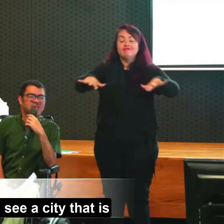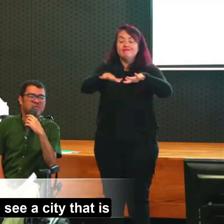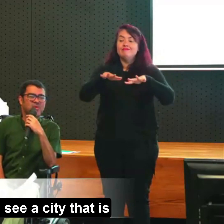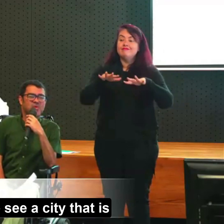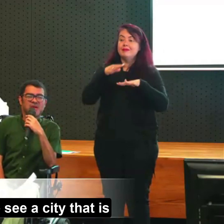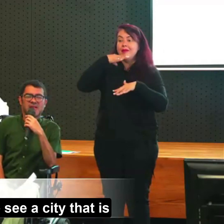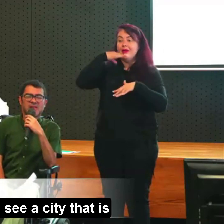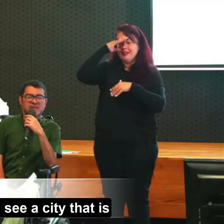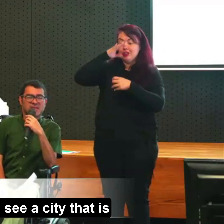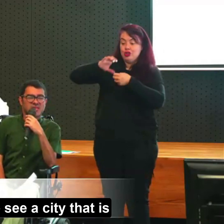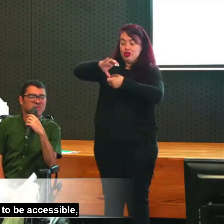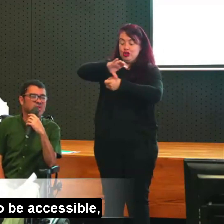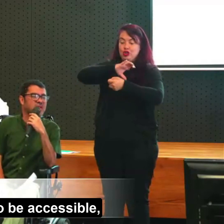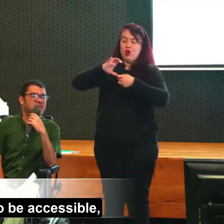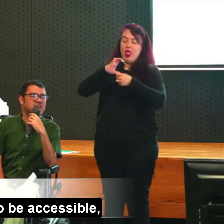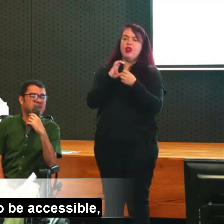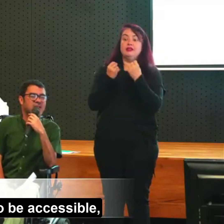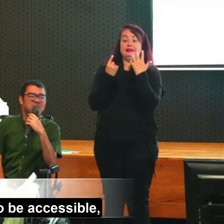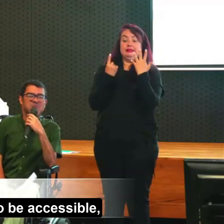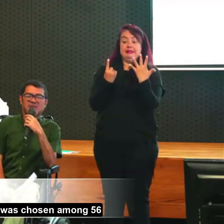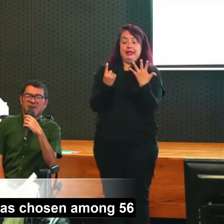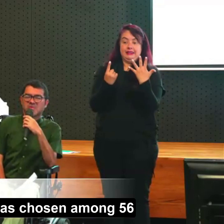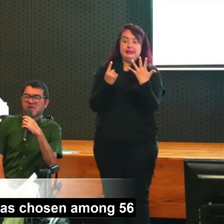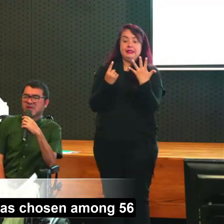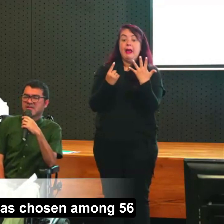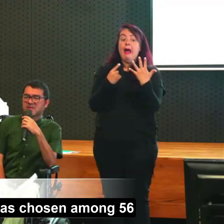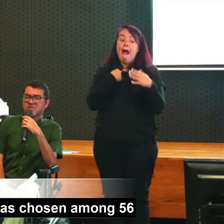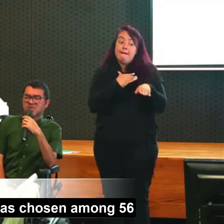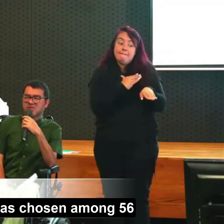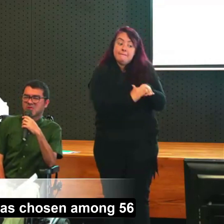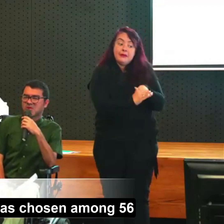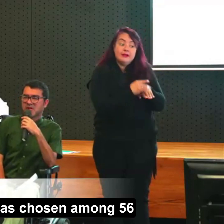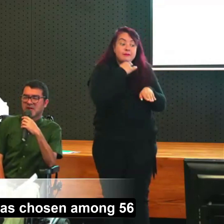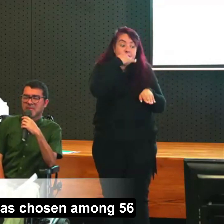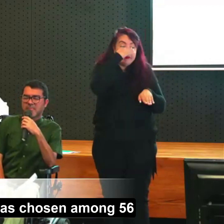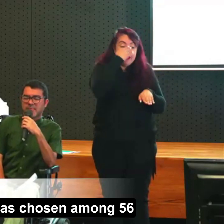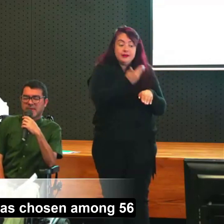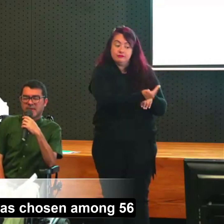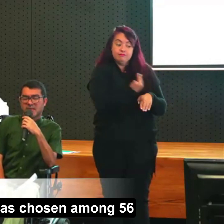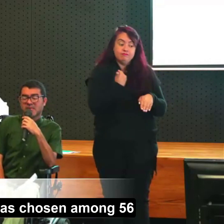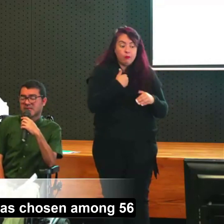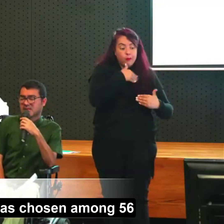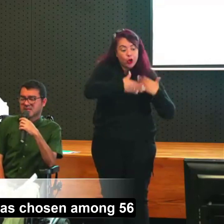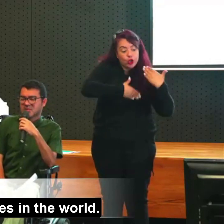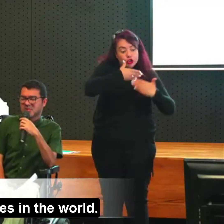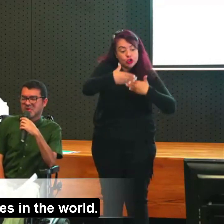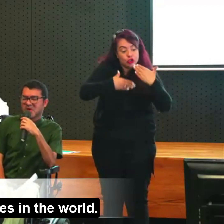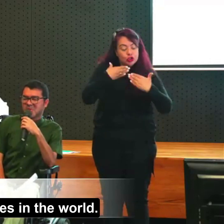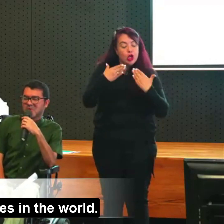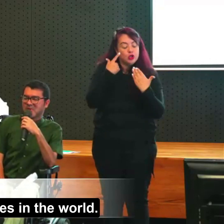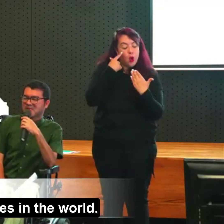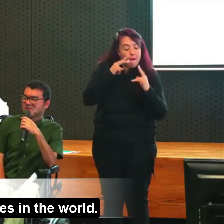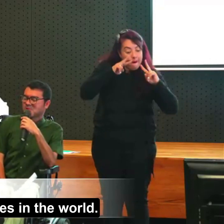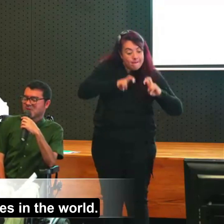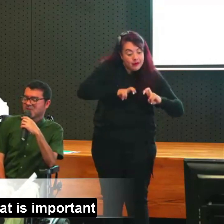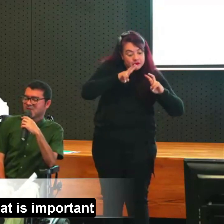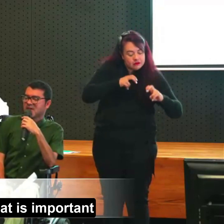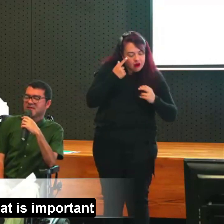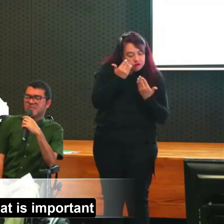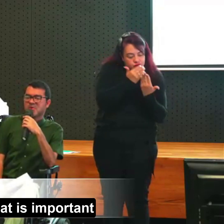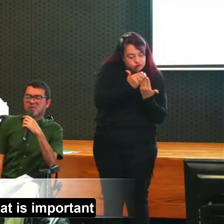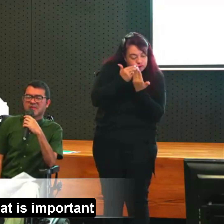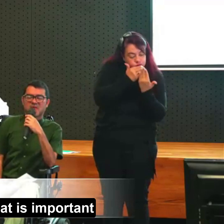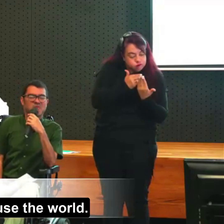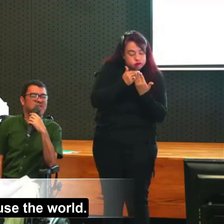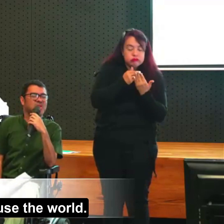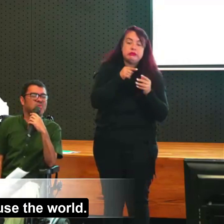a city that is going to be accessible. Medellin was chosen among 6 countries in the world, and